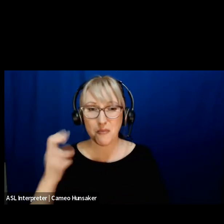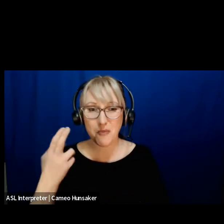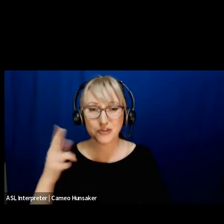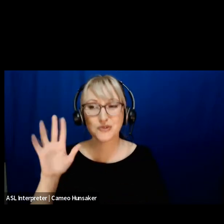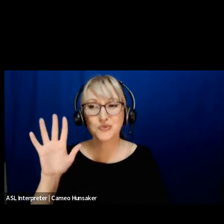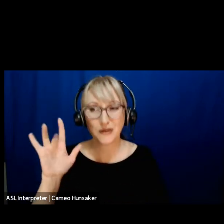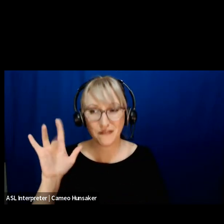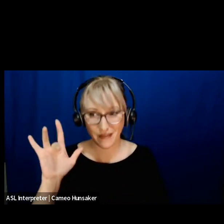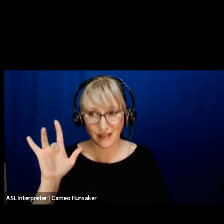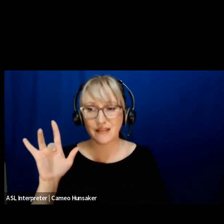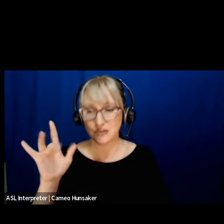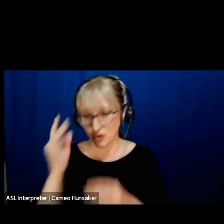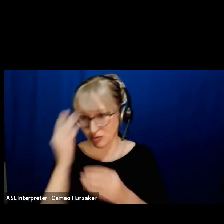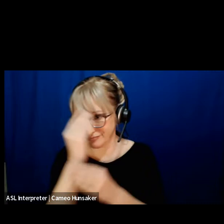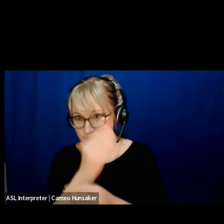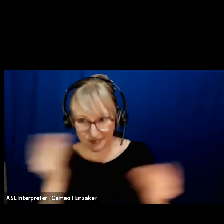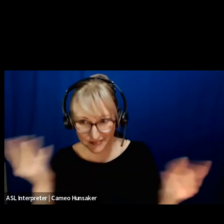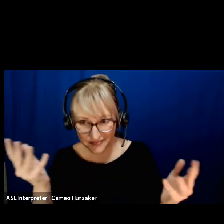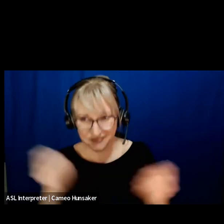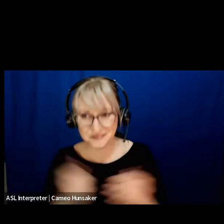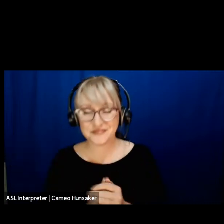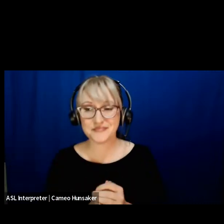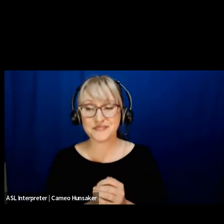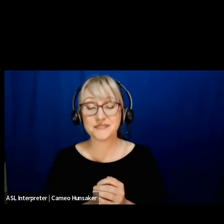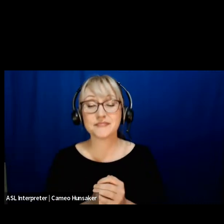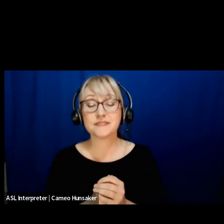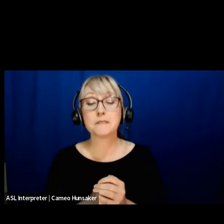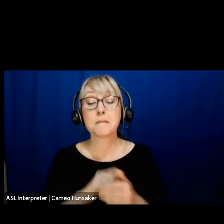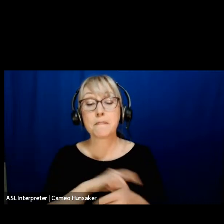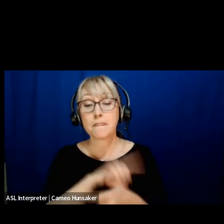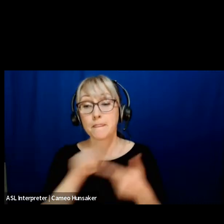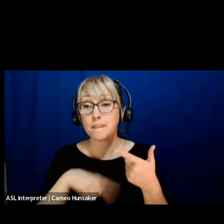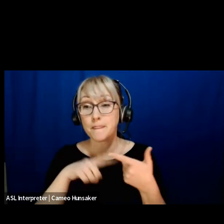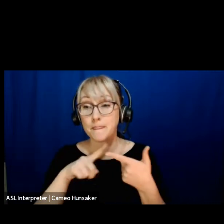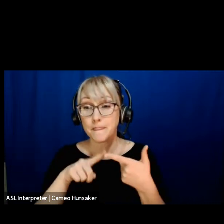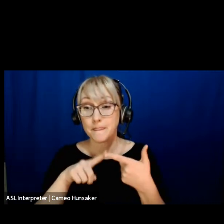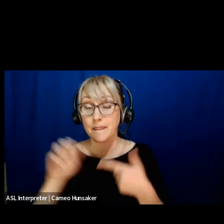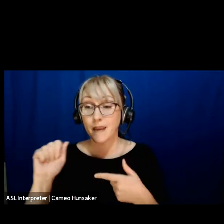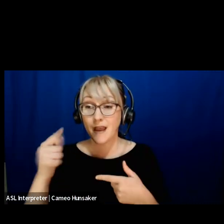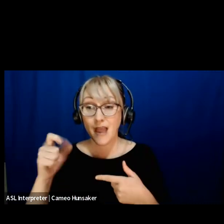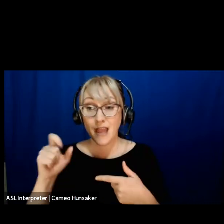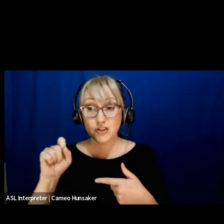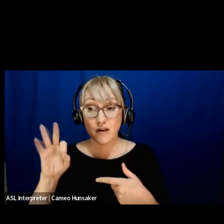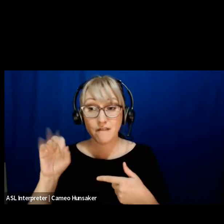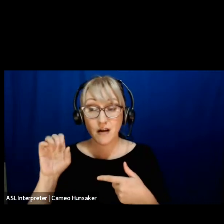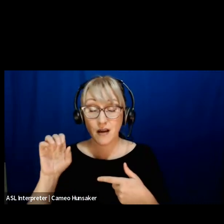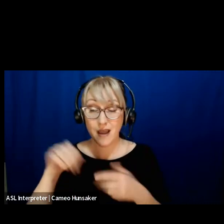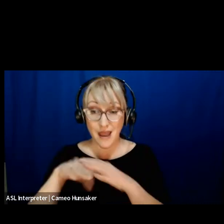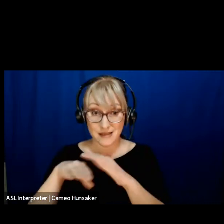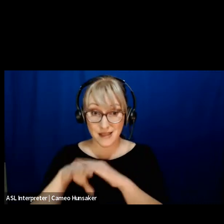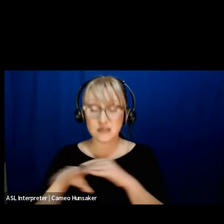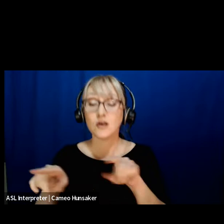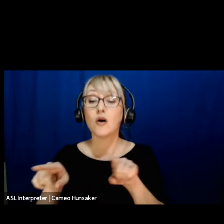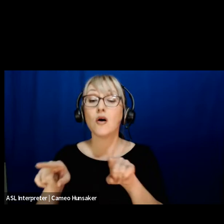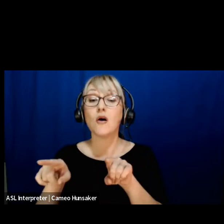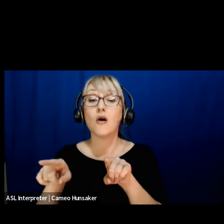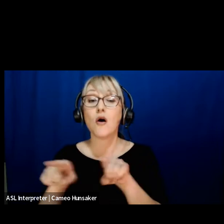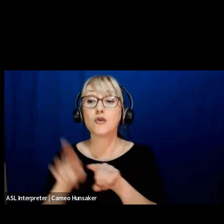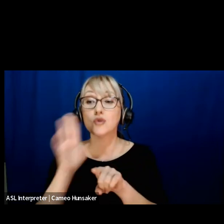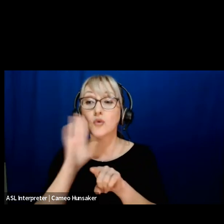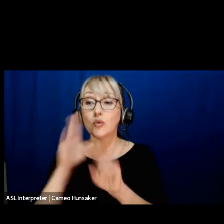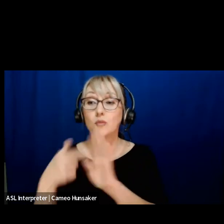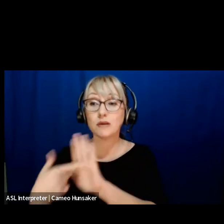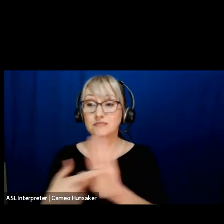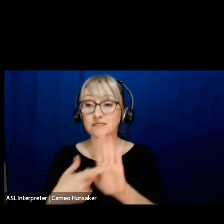know about that. The other thing is with the Age of Access is we're going to be unveiling at that point a new